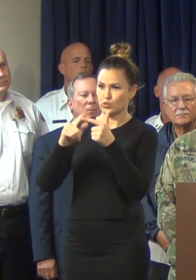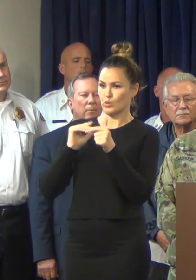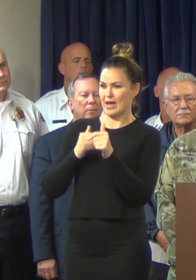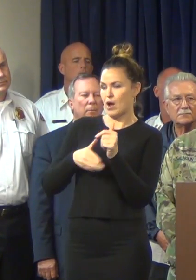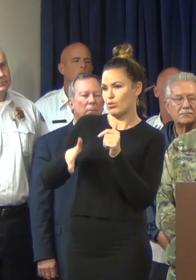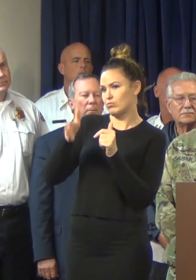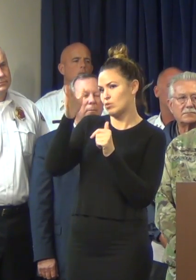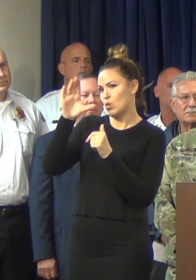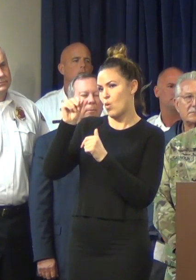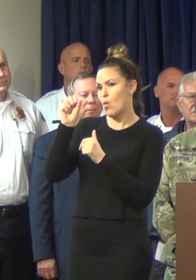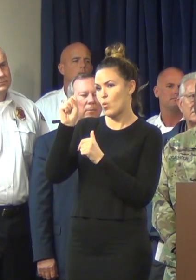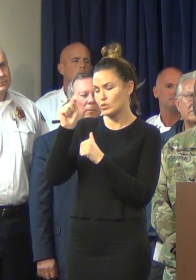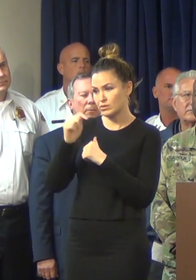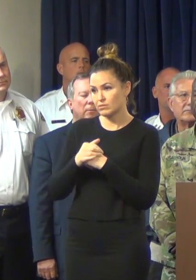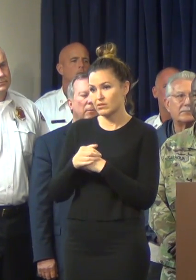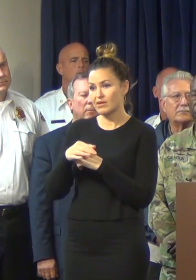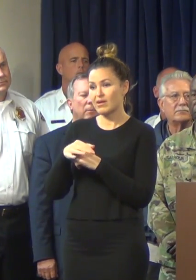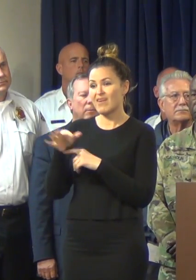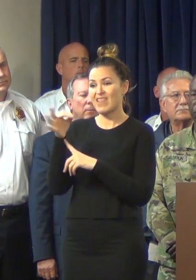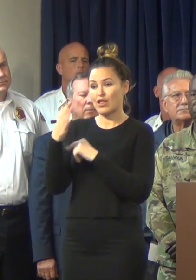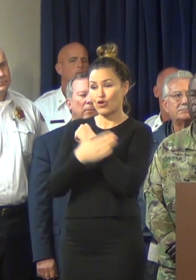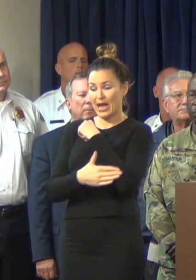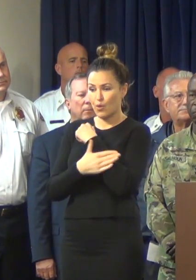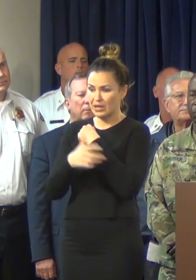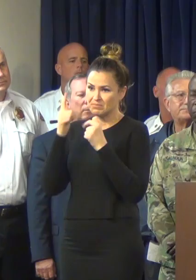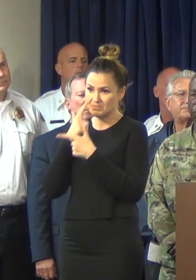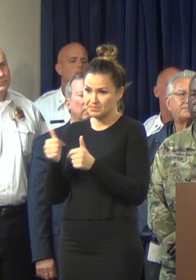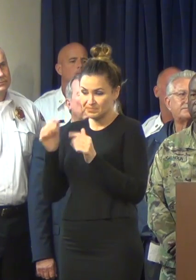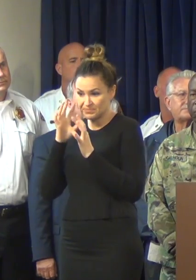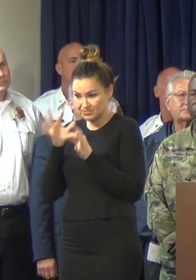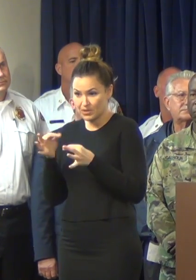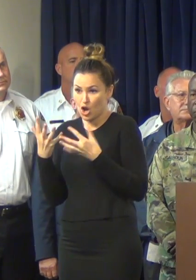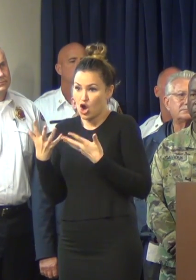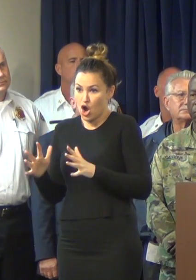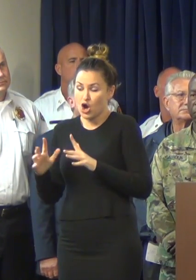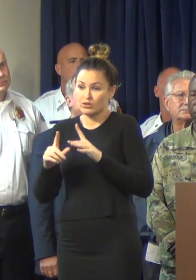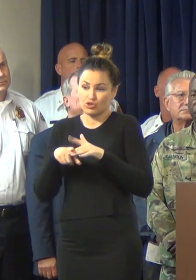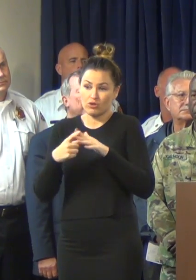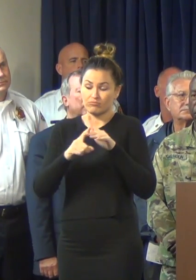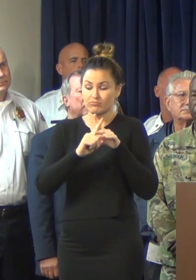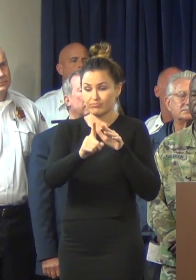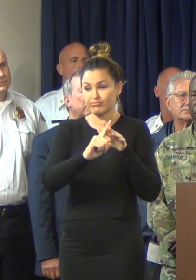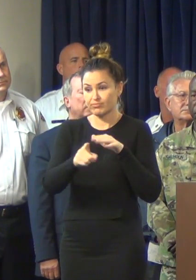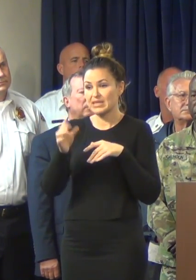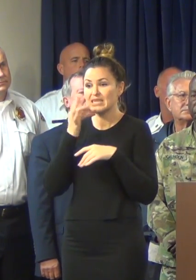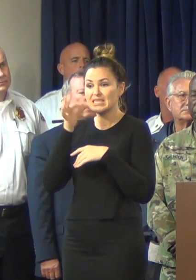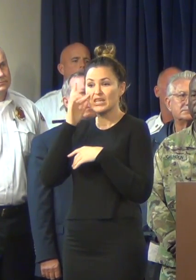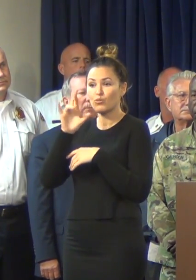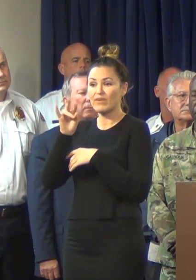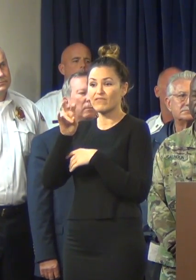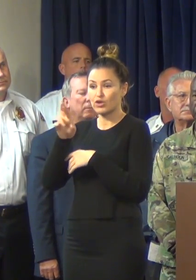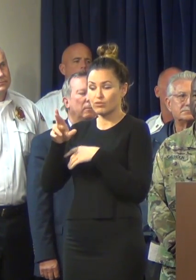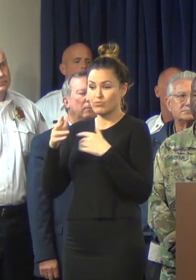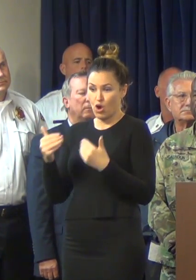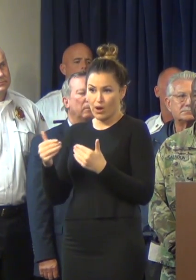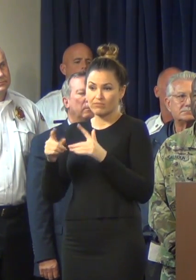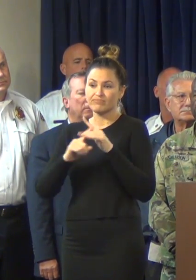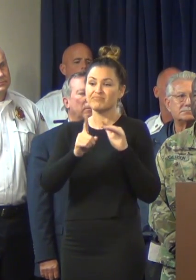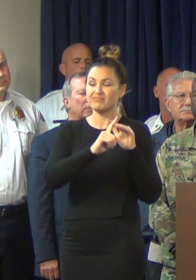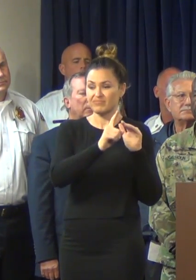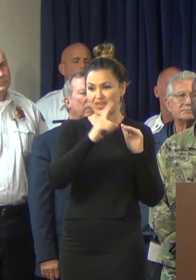coast. Flagler County, voluntary evacuations have already started. Indian River, voluntary evacuations have started for barrier